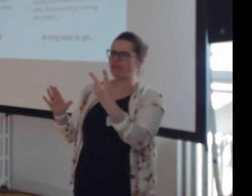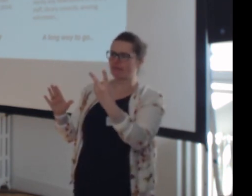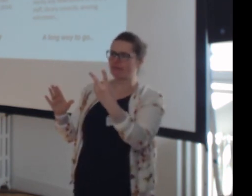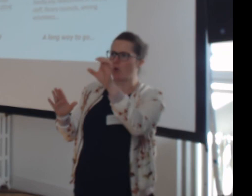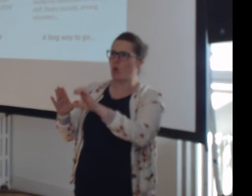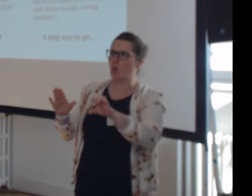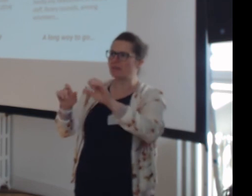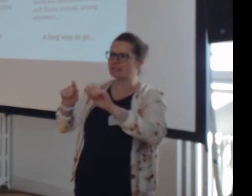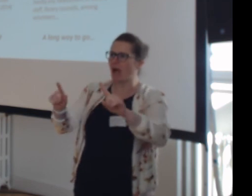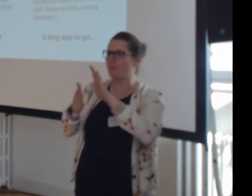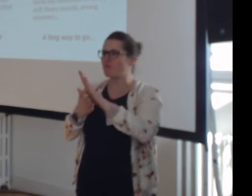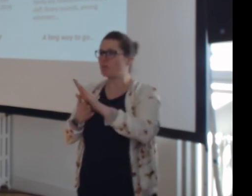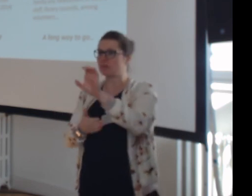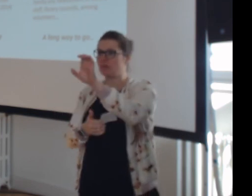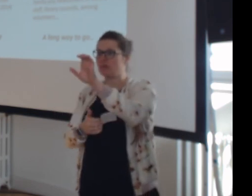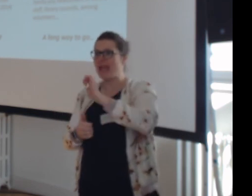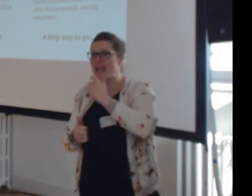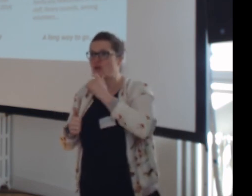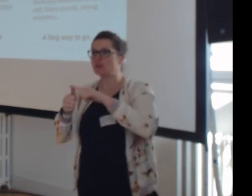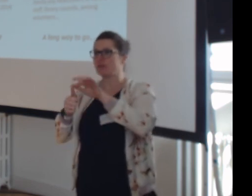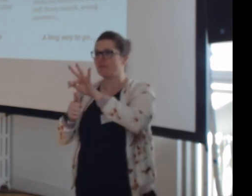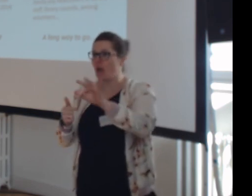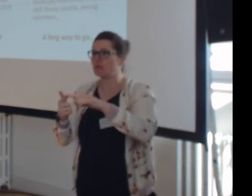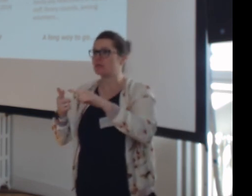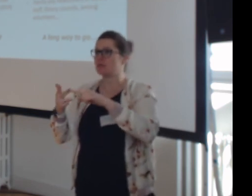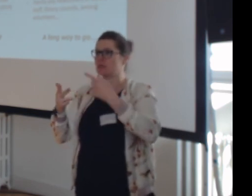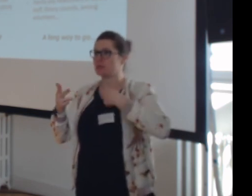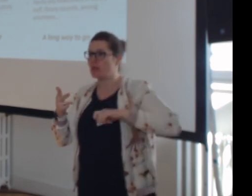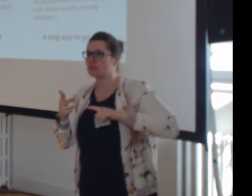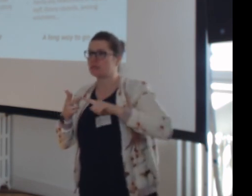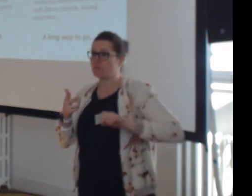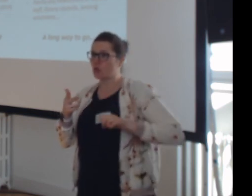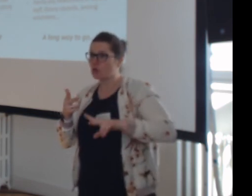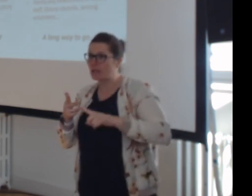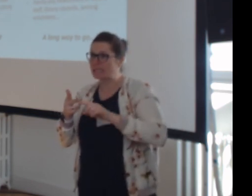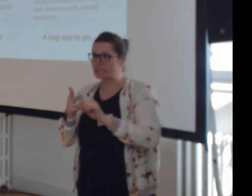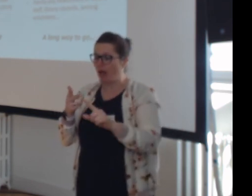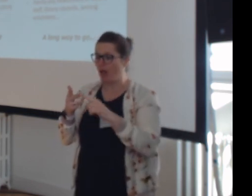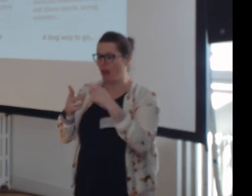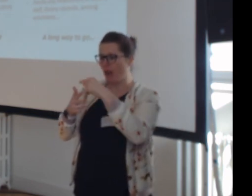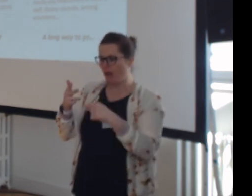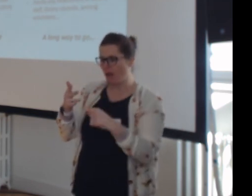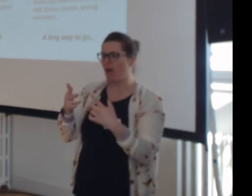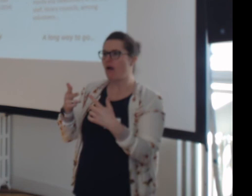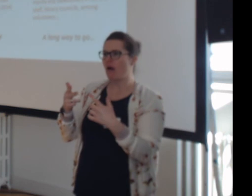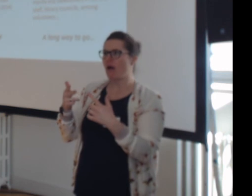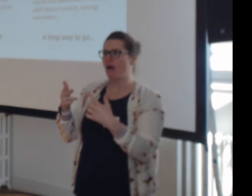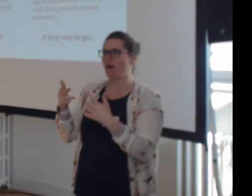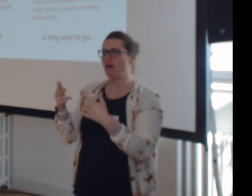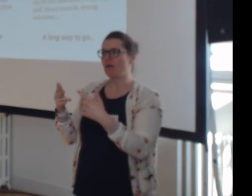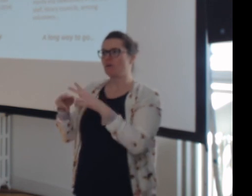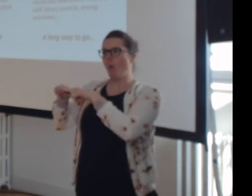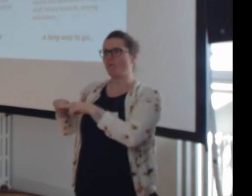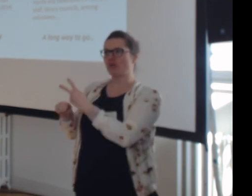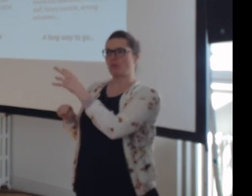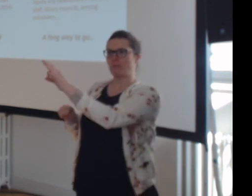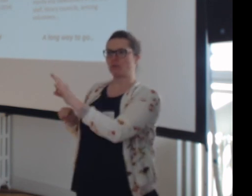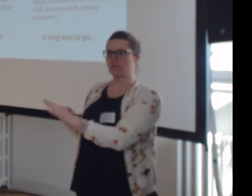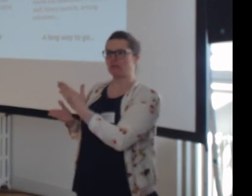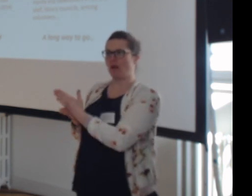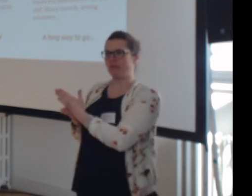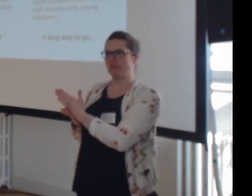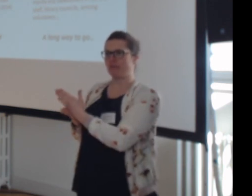subtract English, French, Spanish, maybe Portuguese, we have a poor 2%, not even 2%